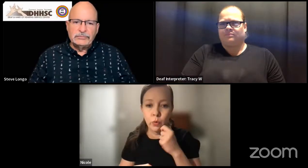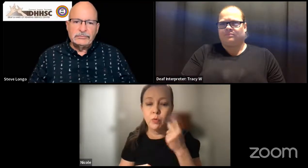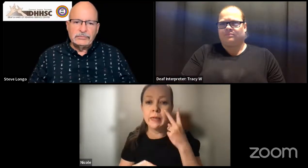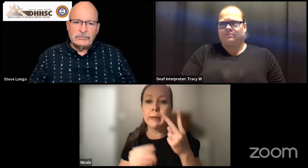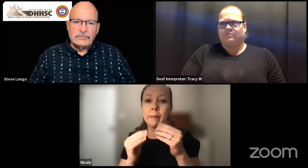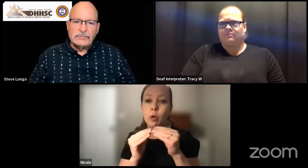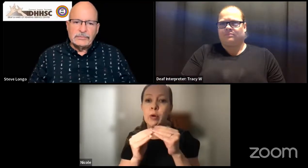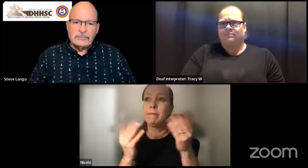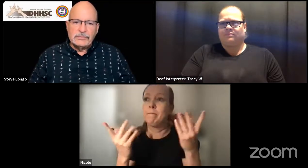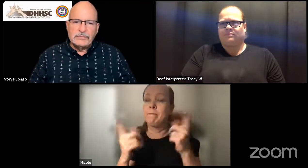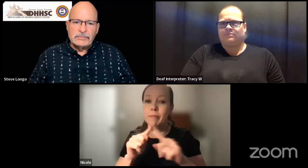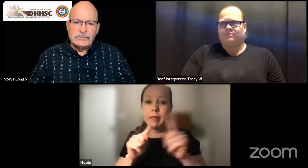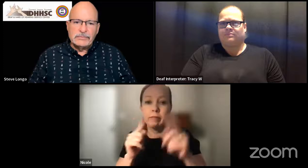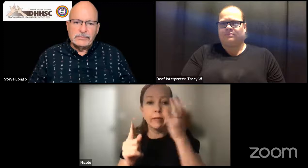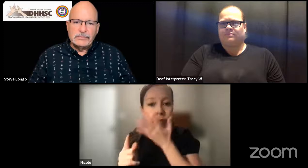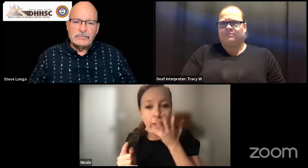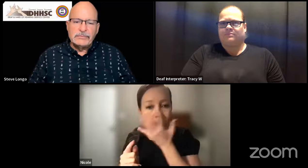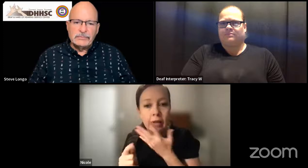attending.